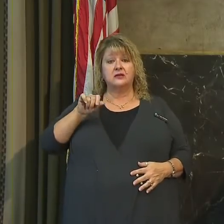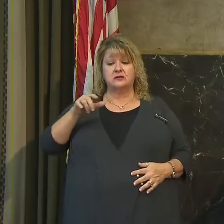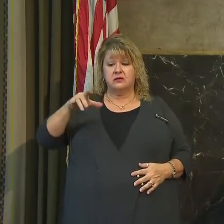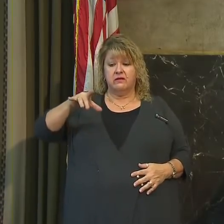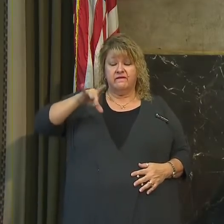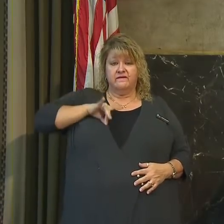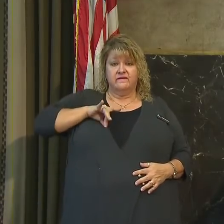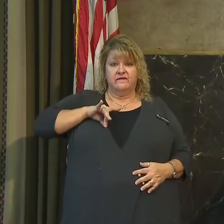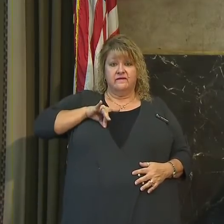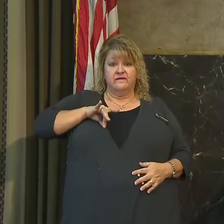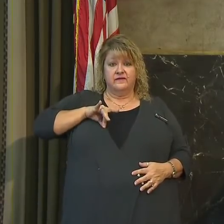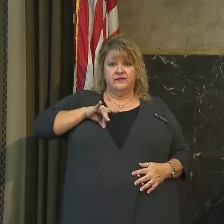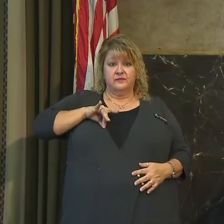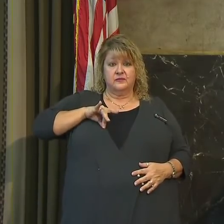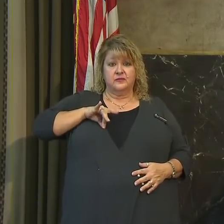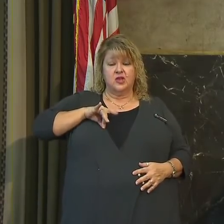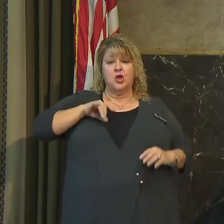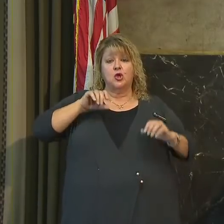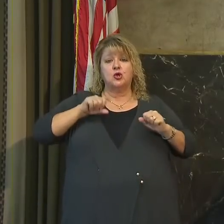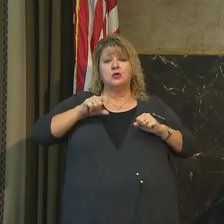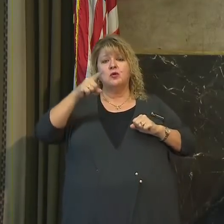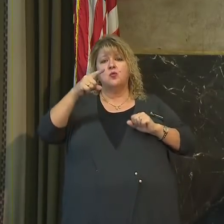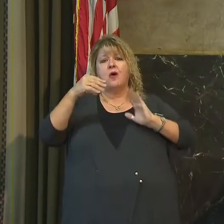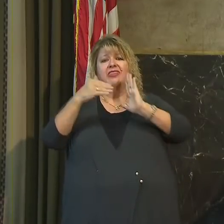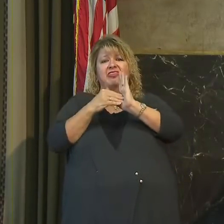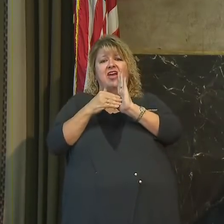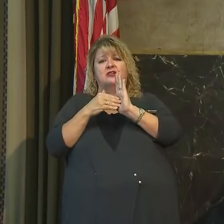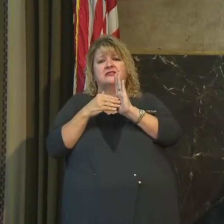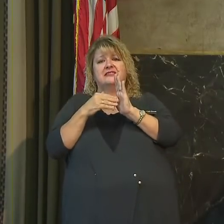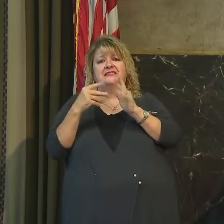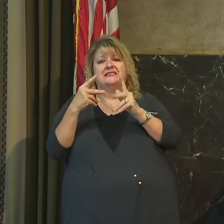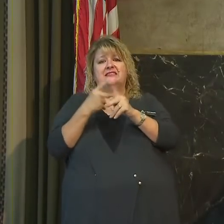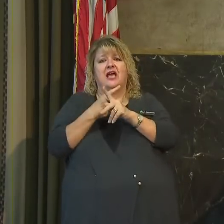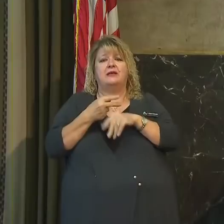variant may be 1,000 times higher than it was